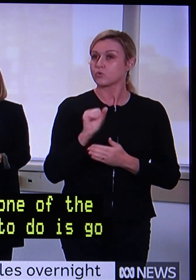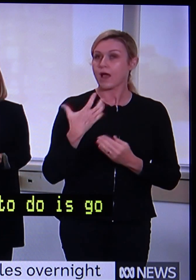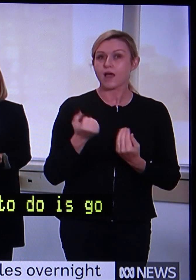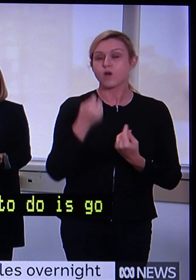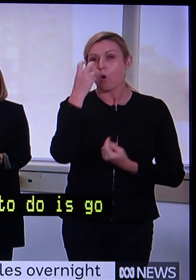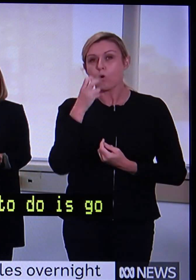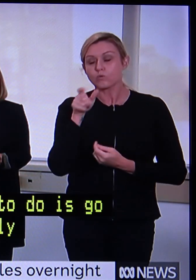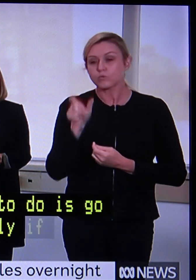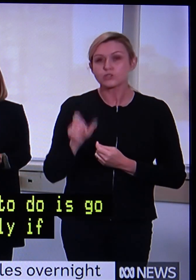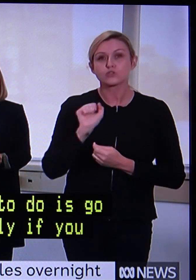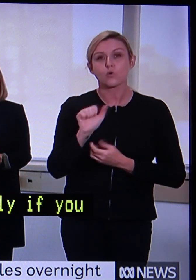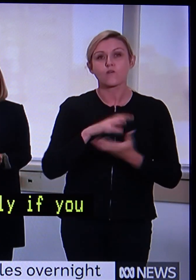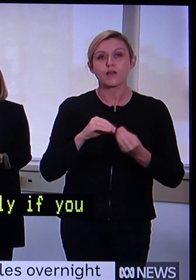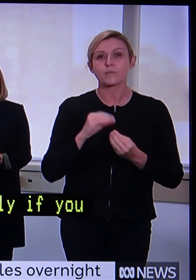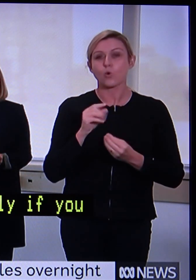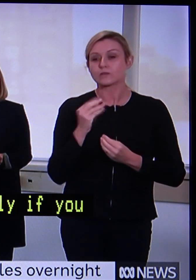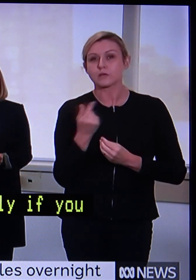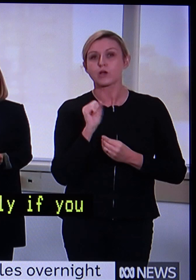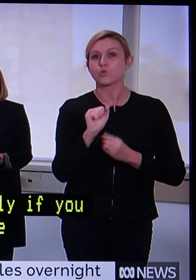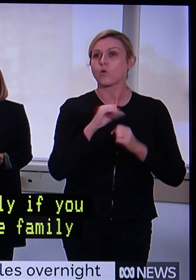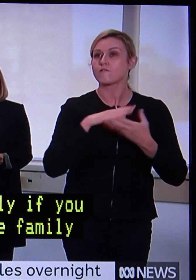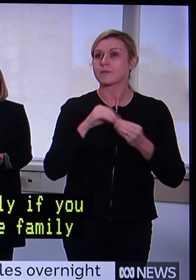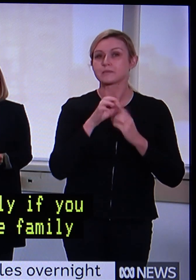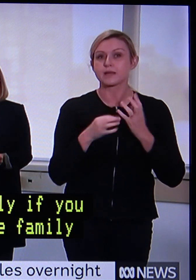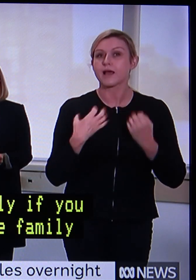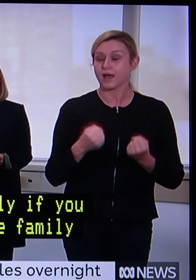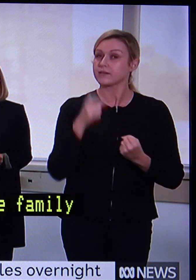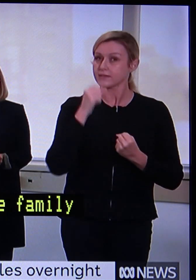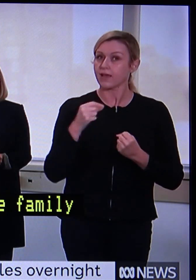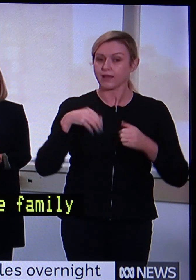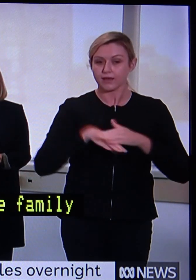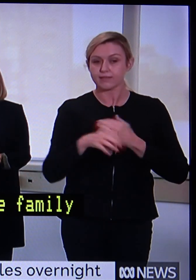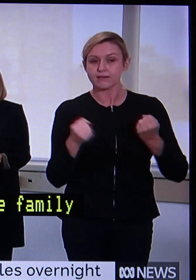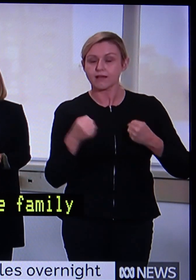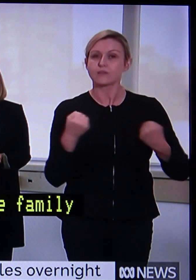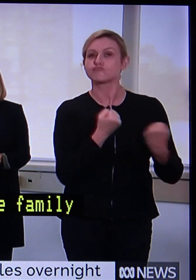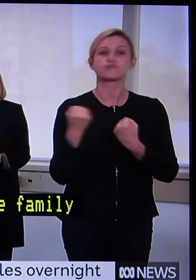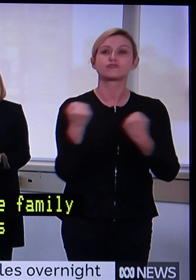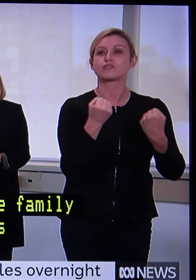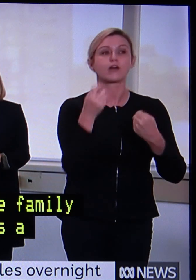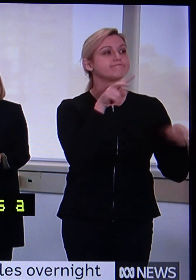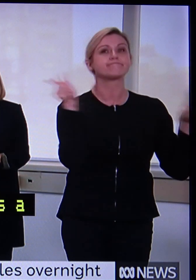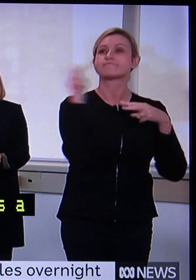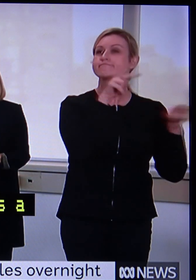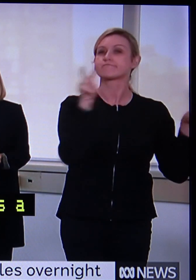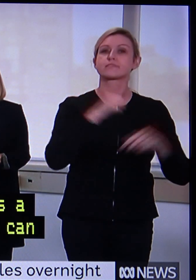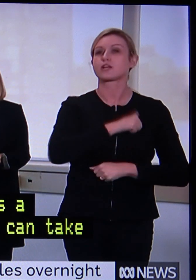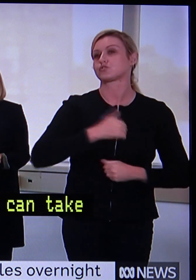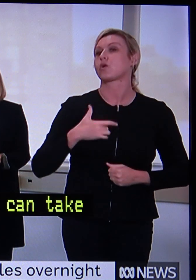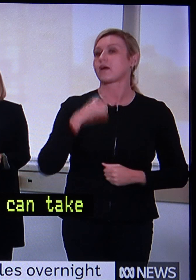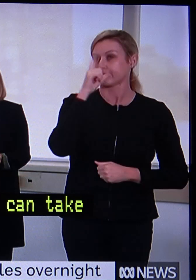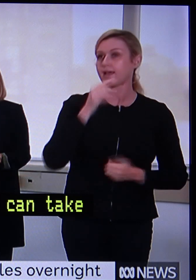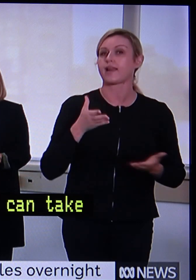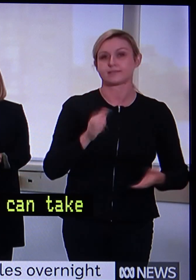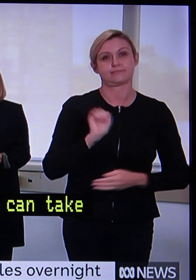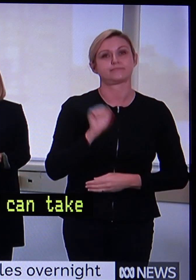example, aged or has got a disability, you can take them for a drive and make sure that they get out and enjoy life.